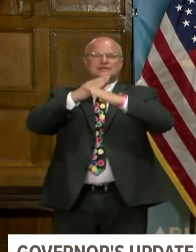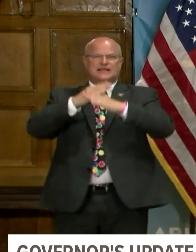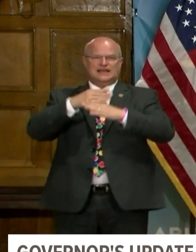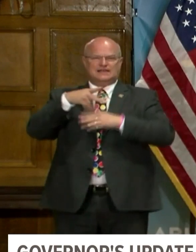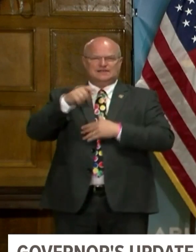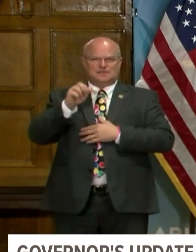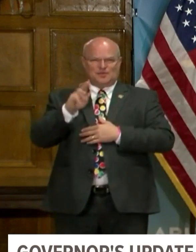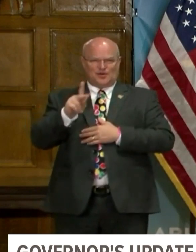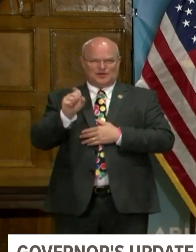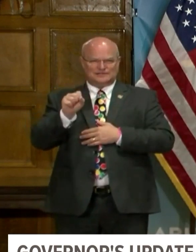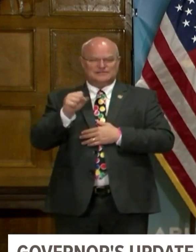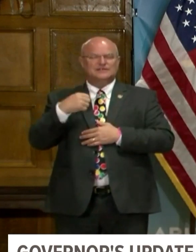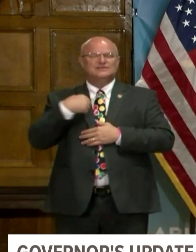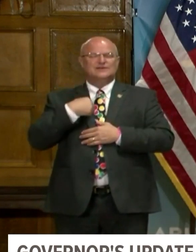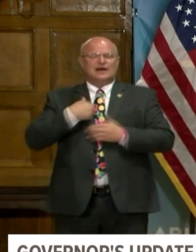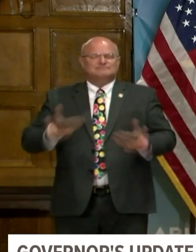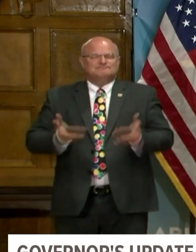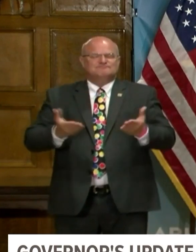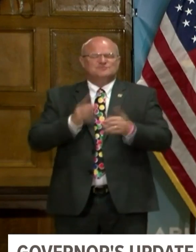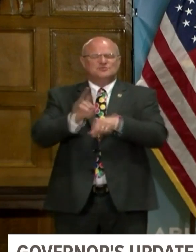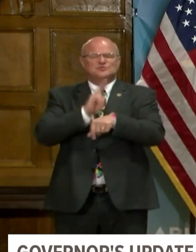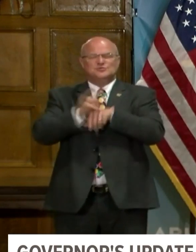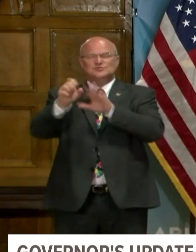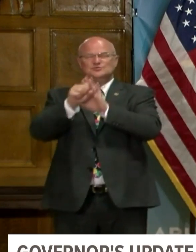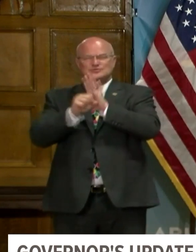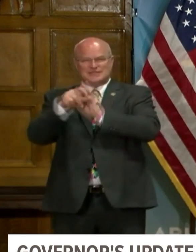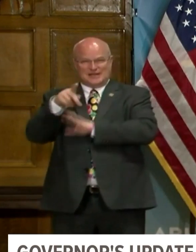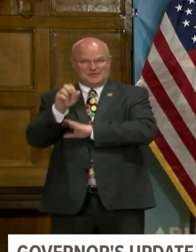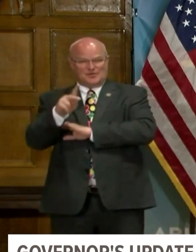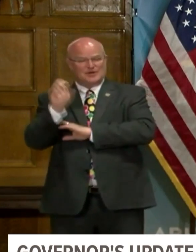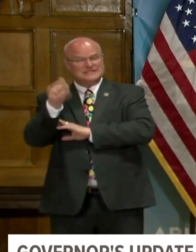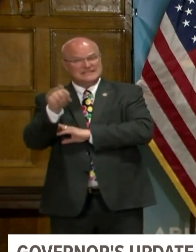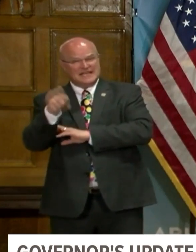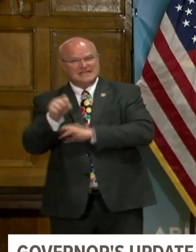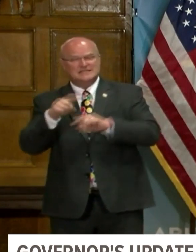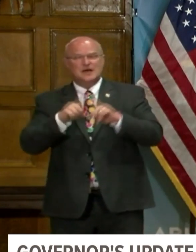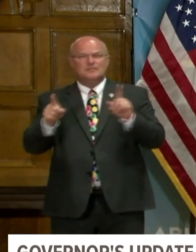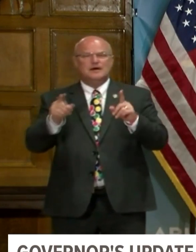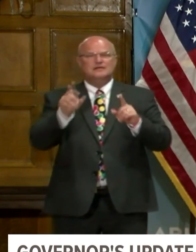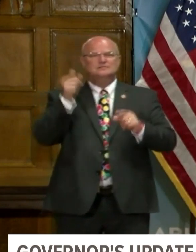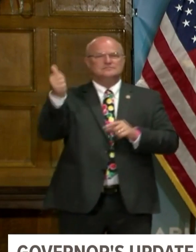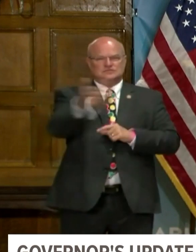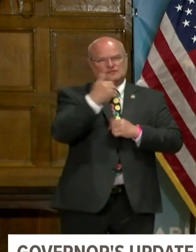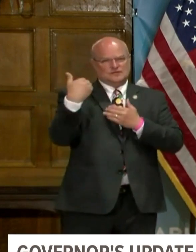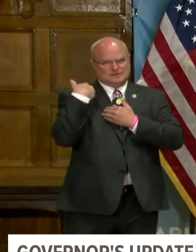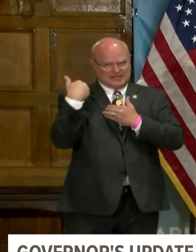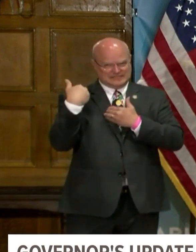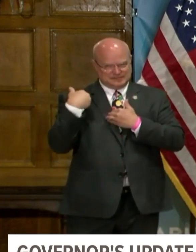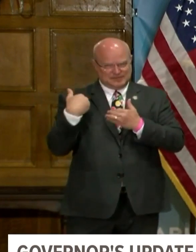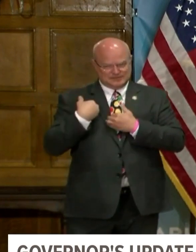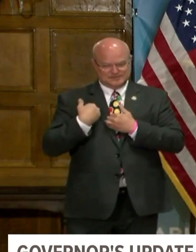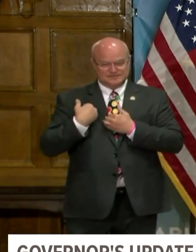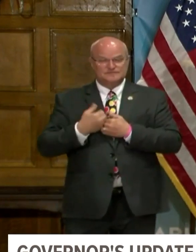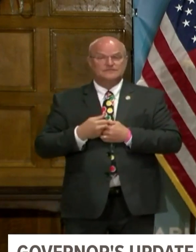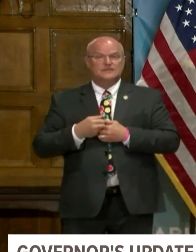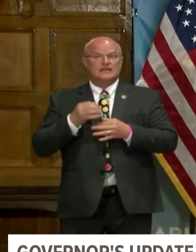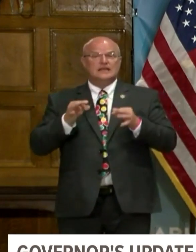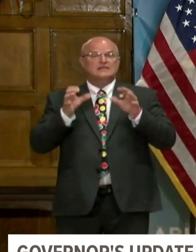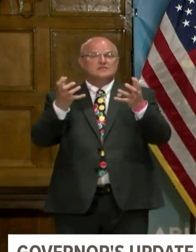parks. So I encourage you all to use your state parks, but to do so responsibly. Finally, if